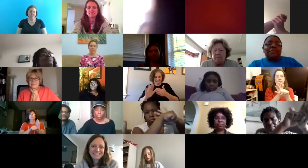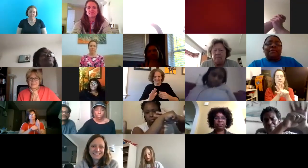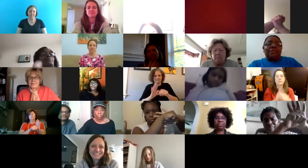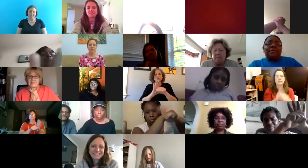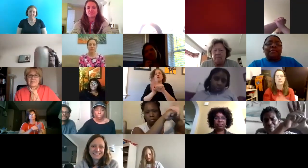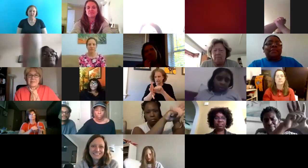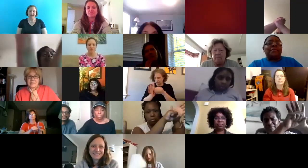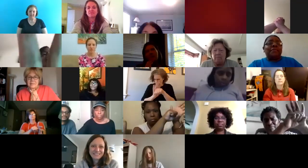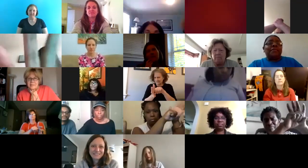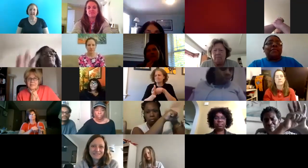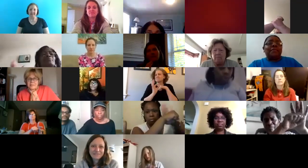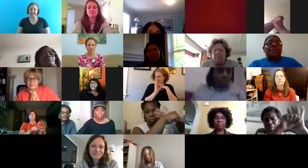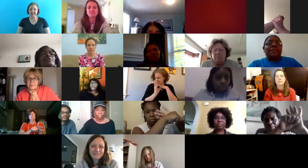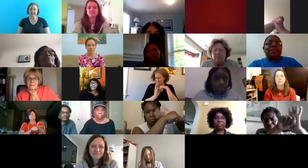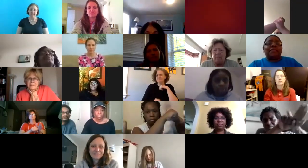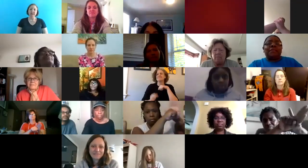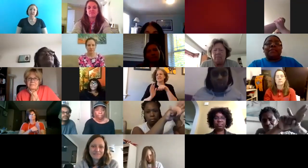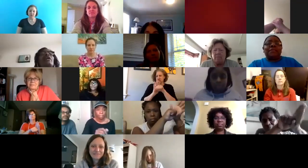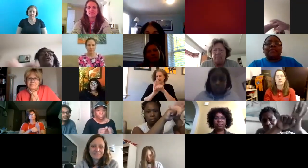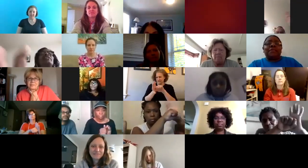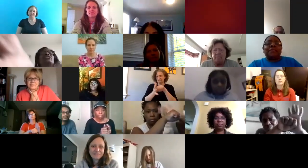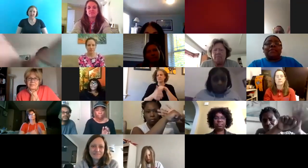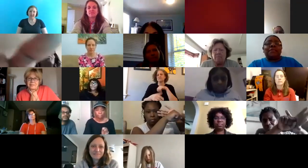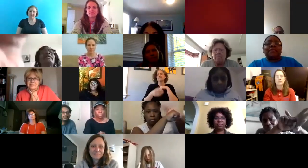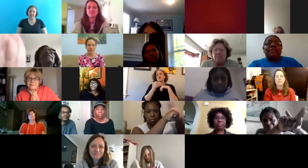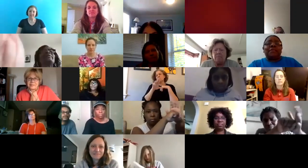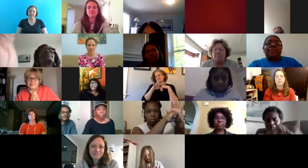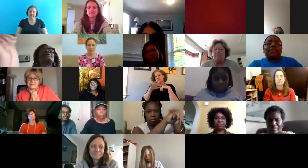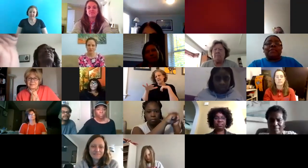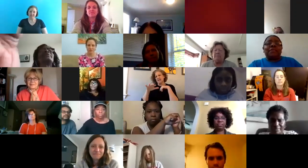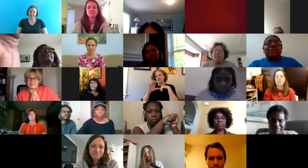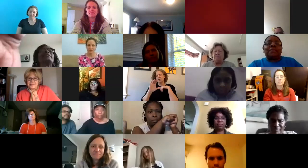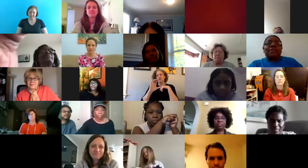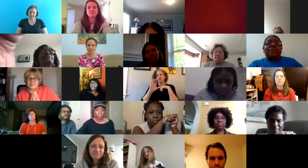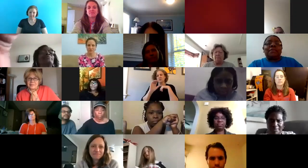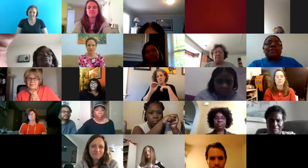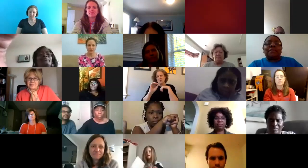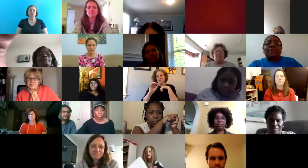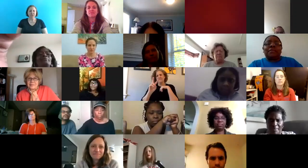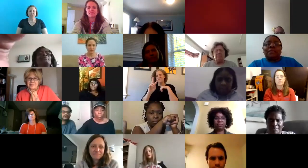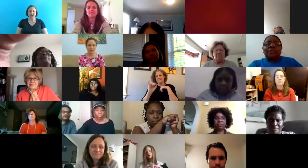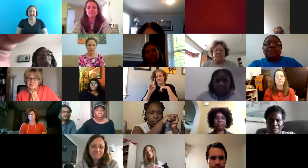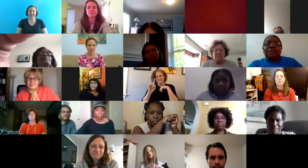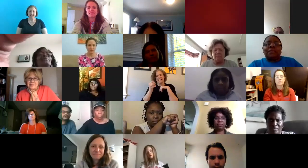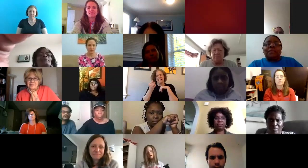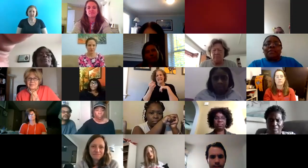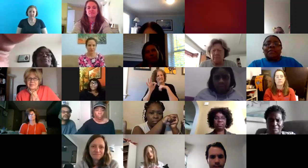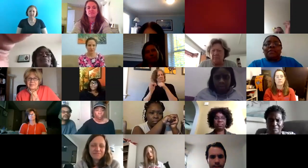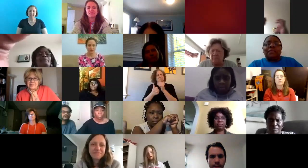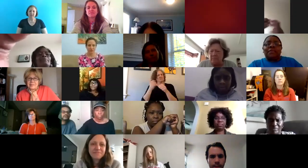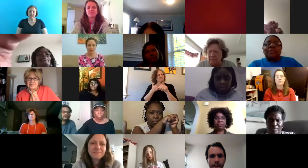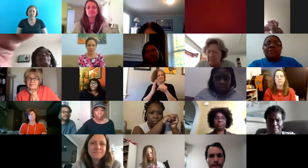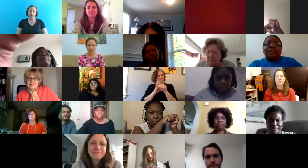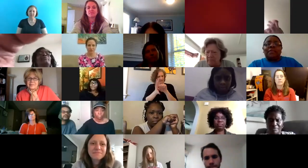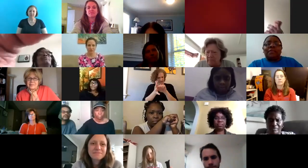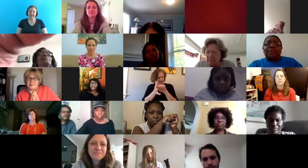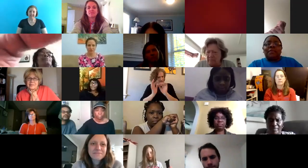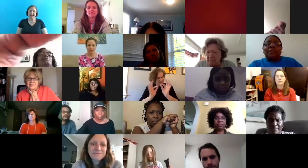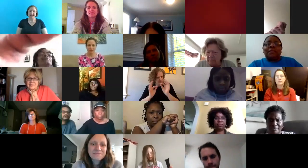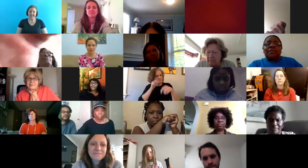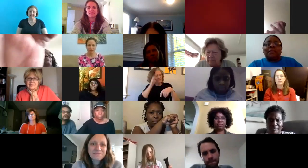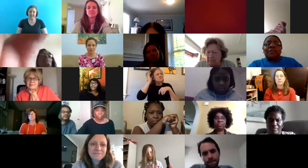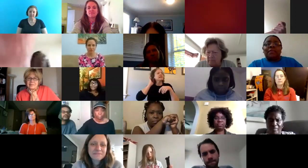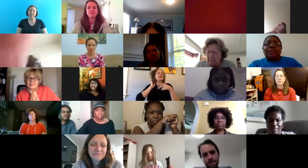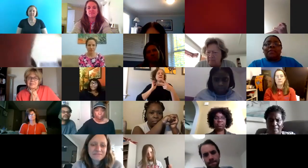Yep. Great. Nice. Coronavirus. Okay, great. Or you certainly can spell